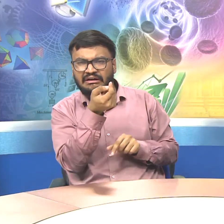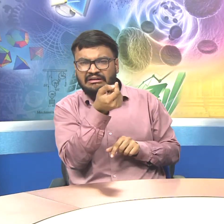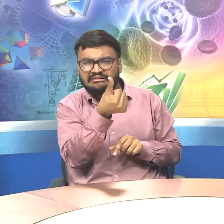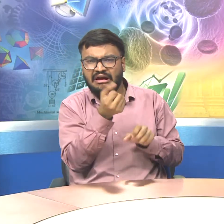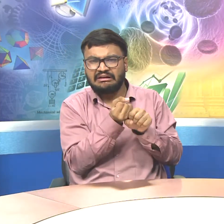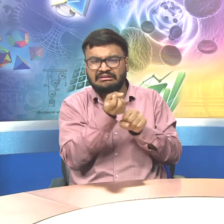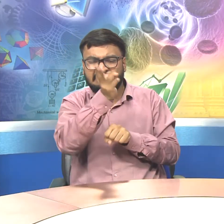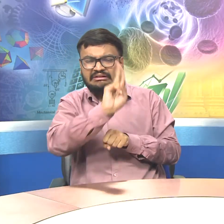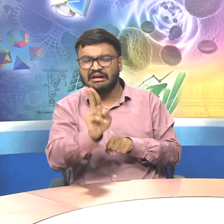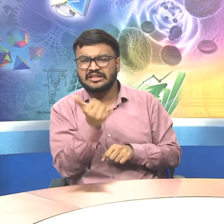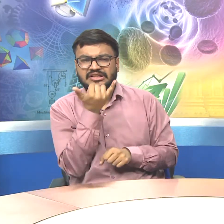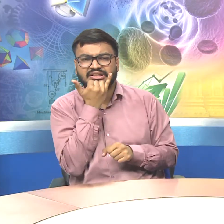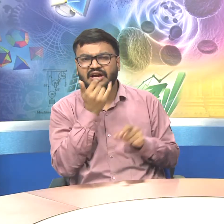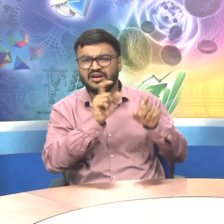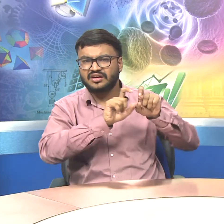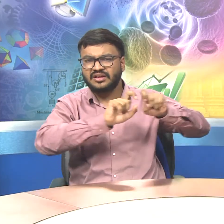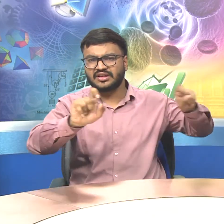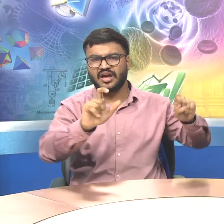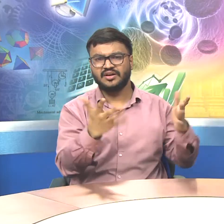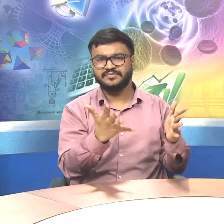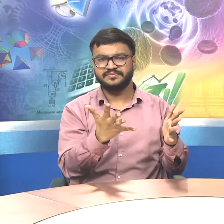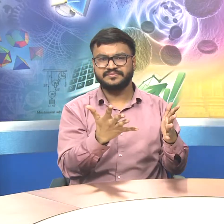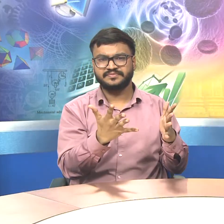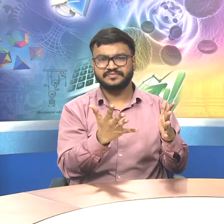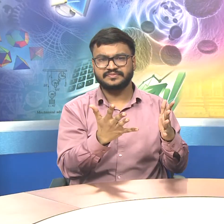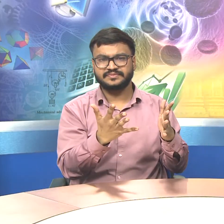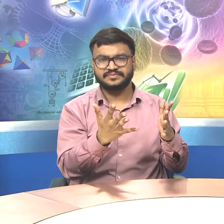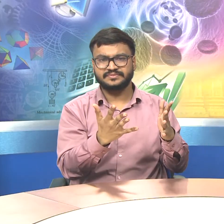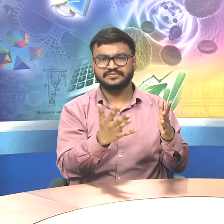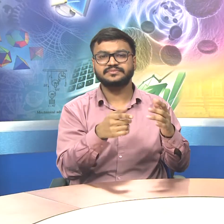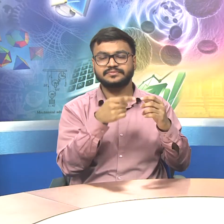order, which is a grammatical mistake.